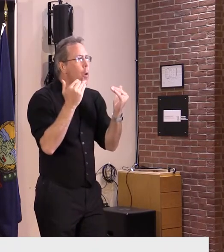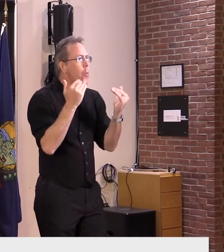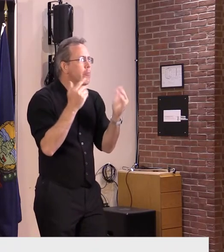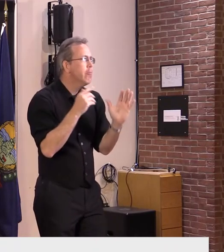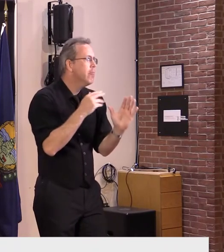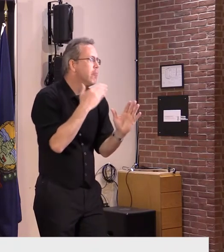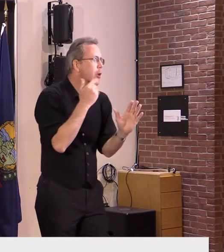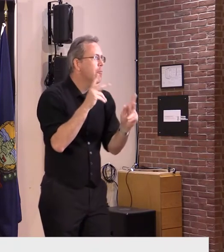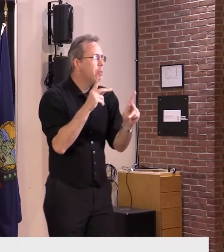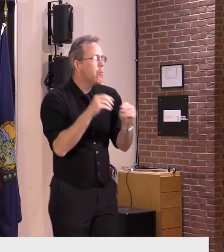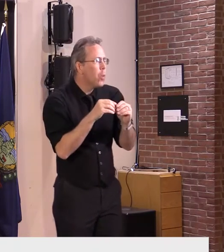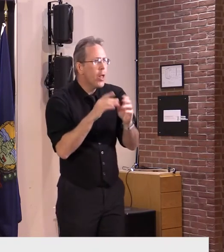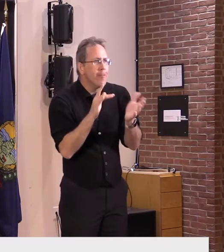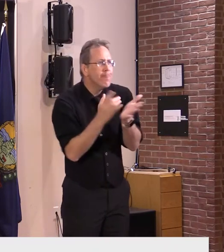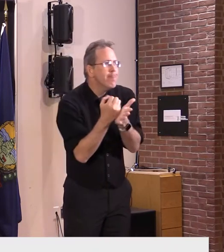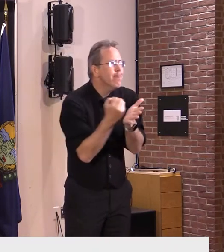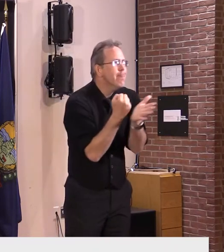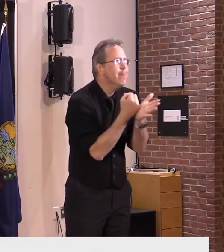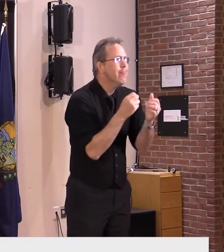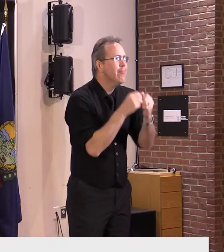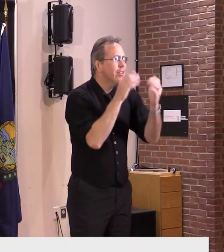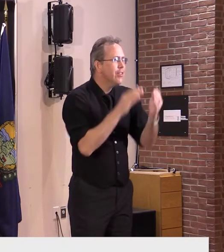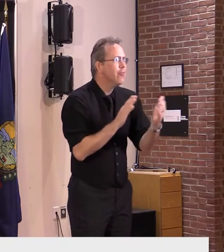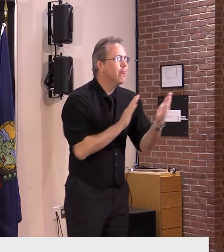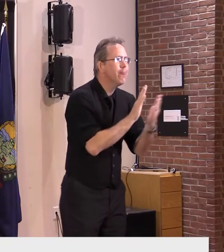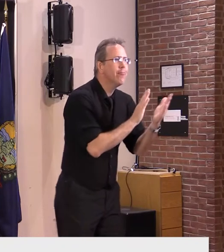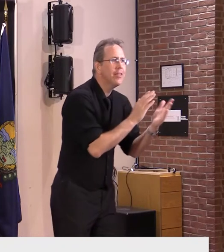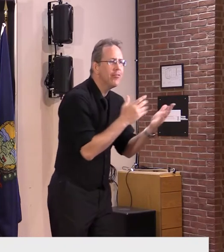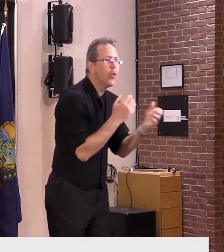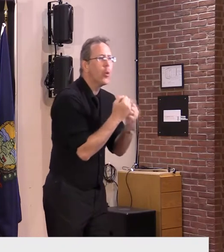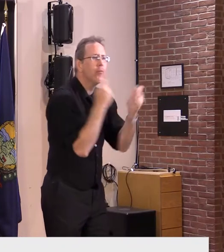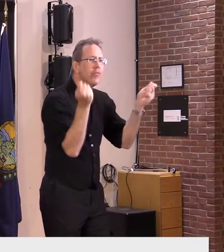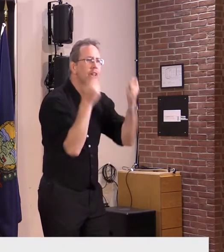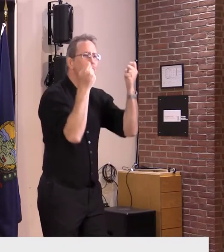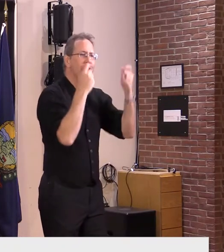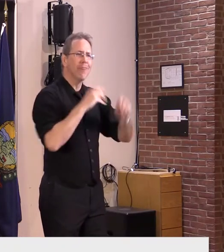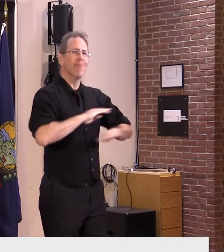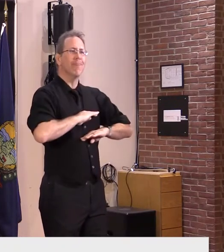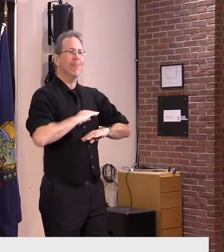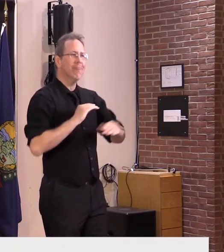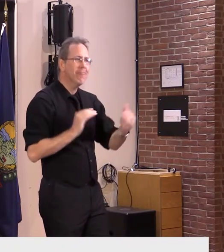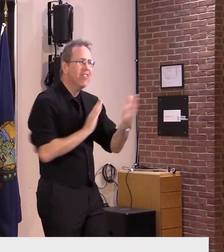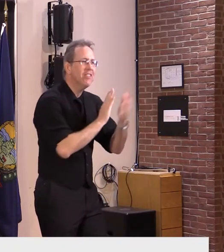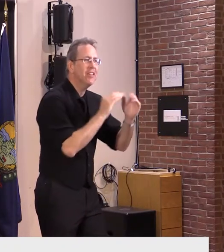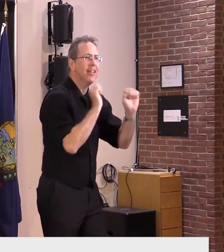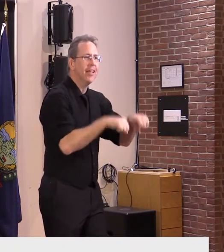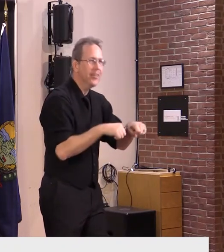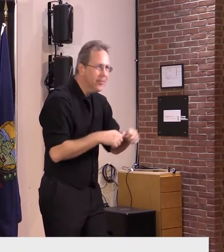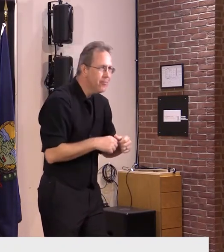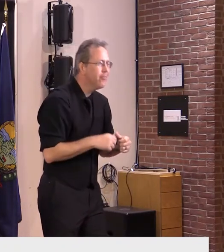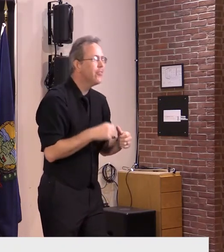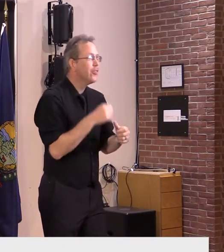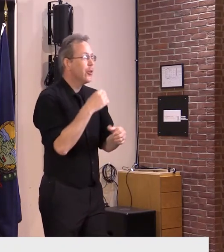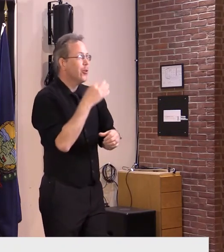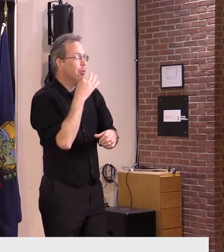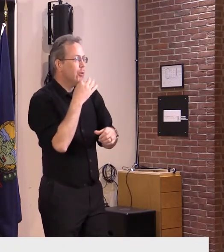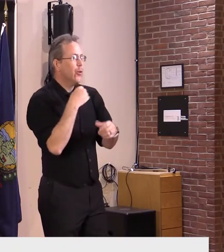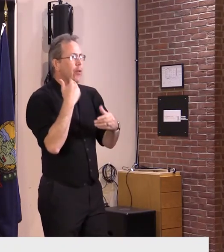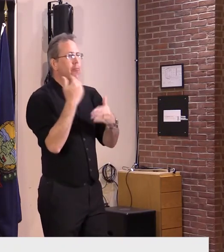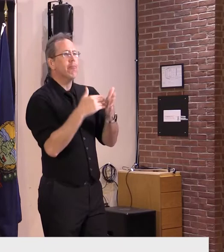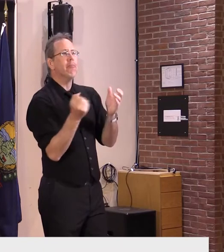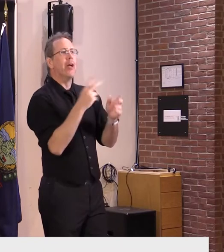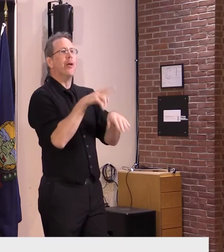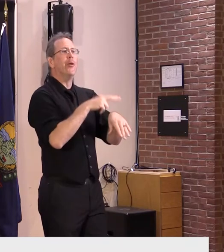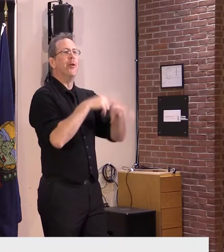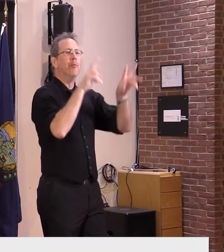normal opportunities to just celebrate the school year. We will be making an announcement shortly, positioning to what we call the recovery